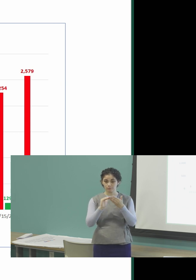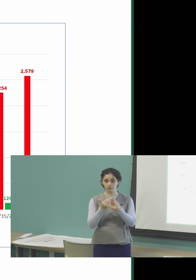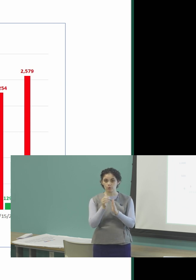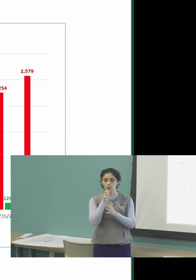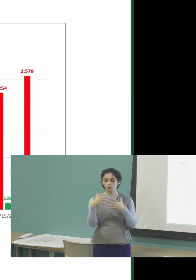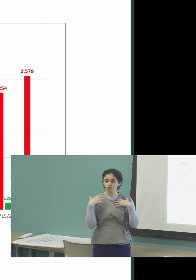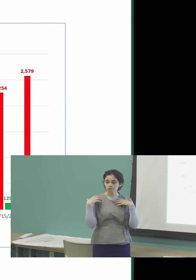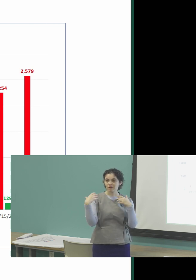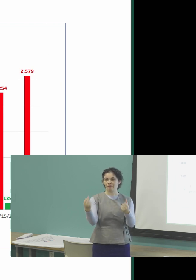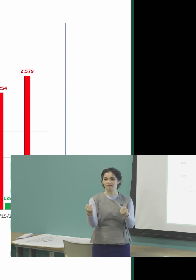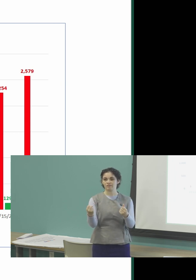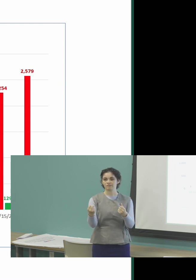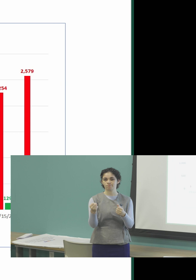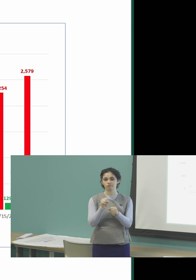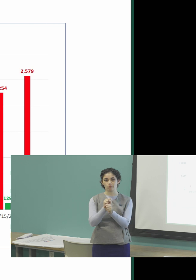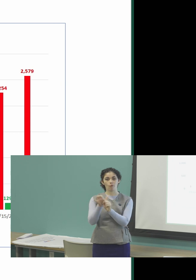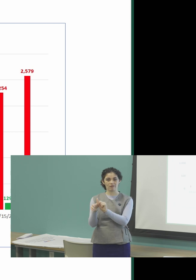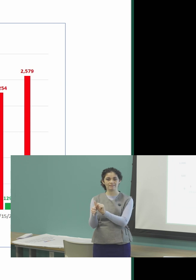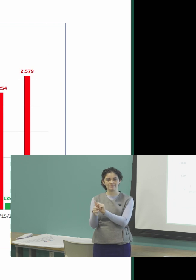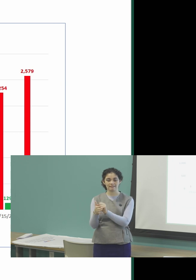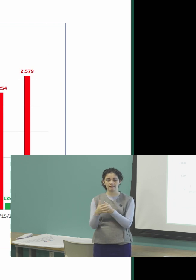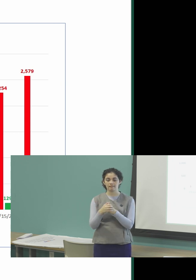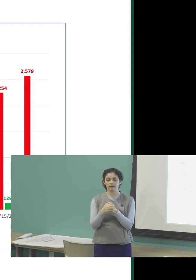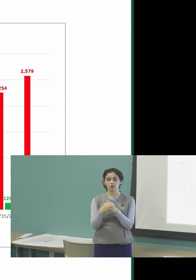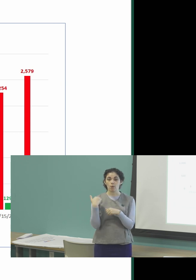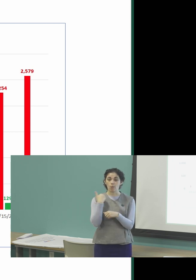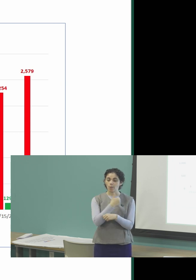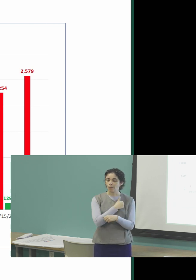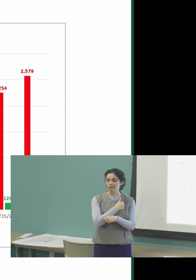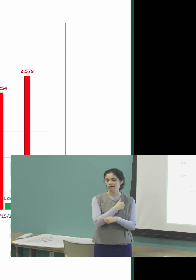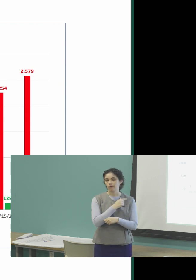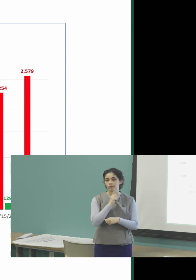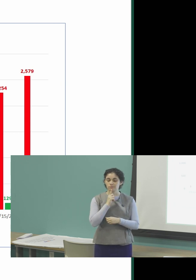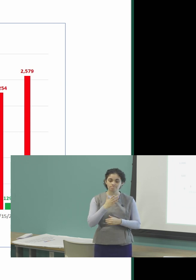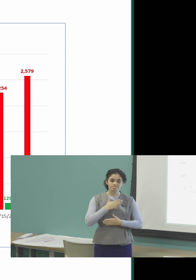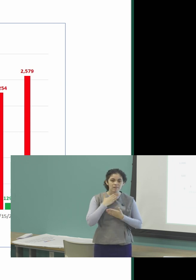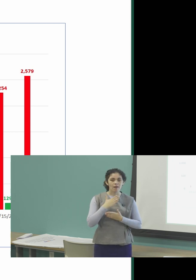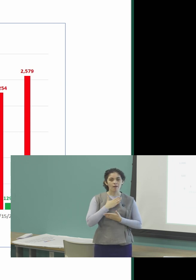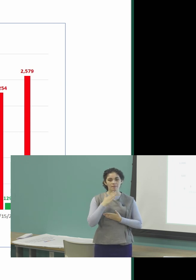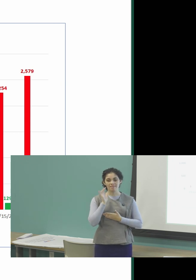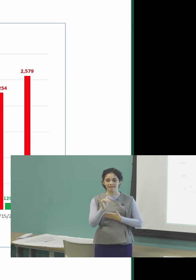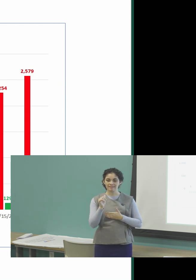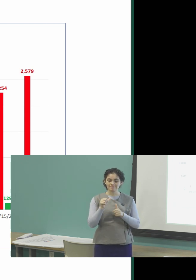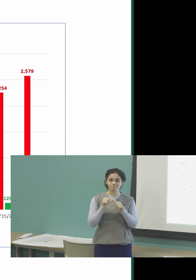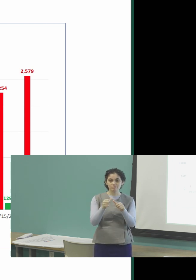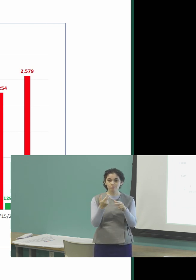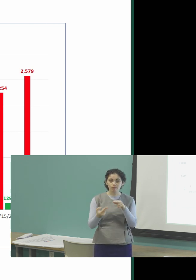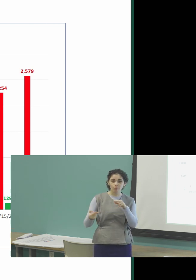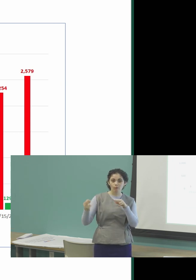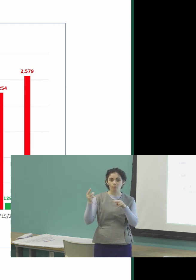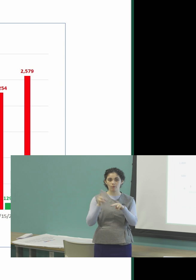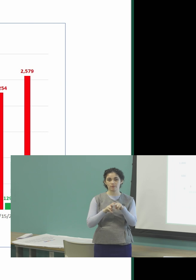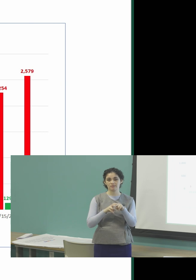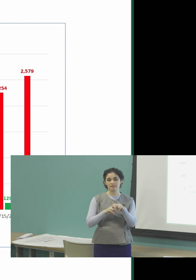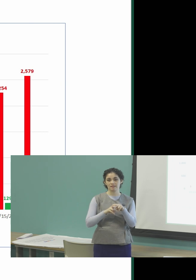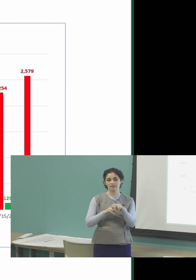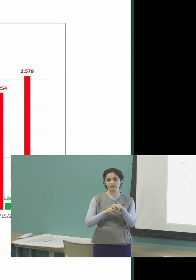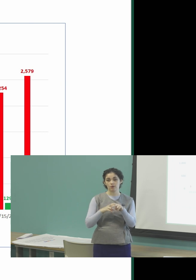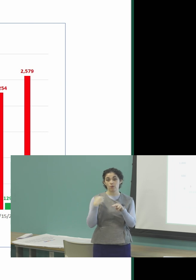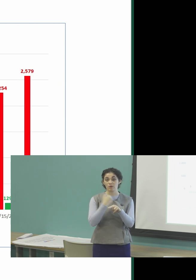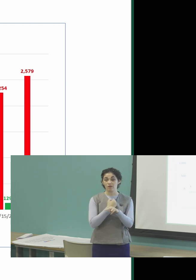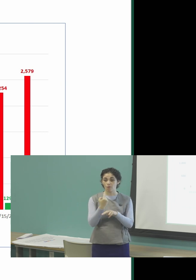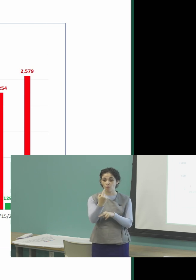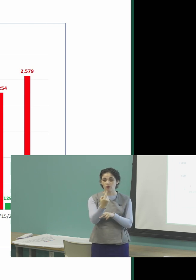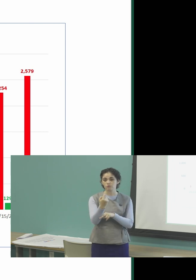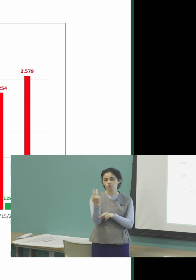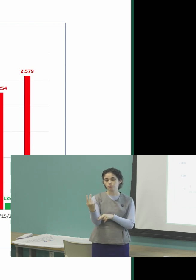have recovered from COVID-19. And we're very pleased that that continues to rise. We have 1 to